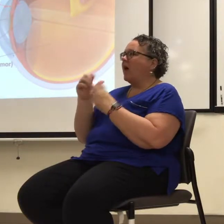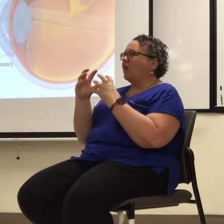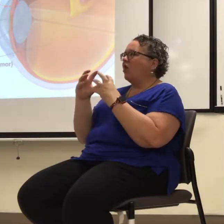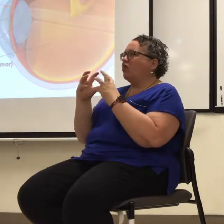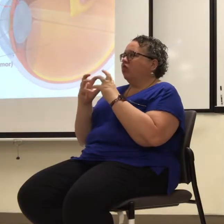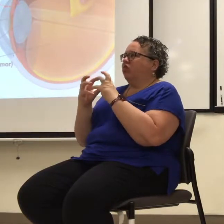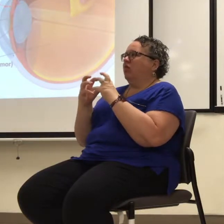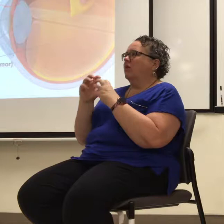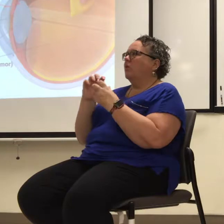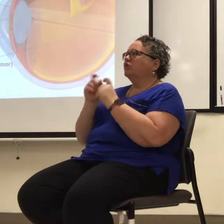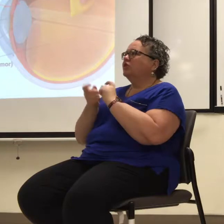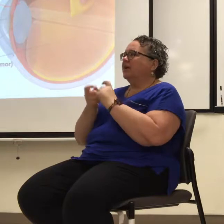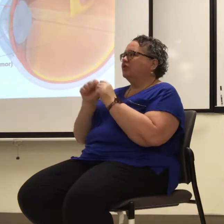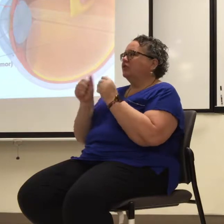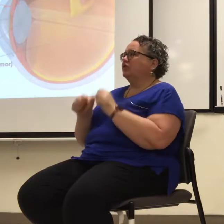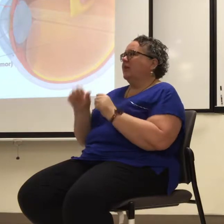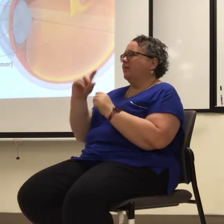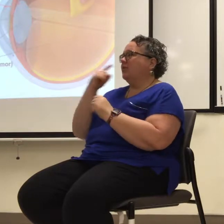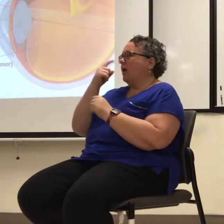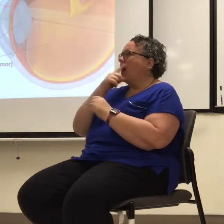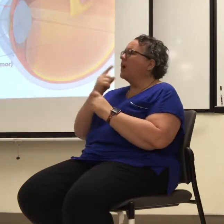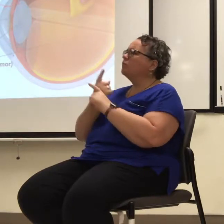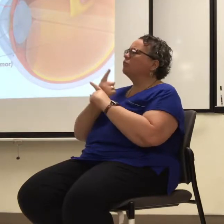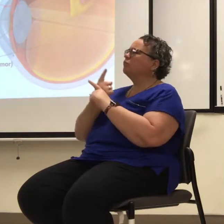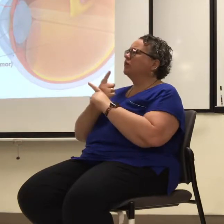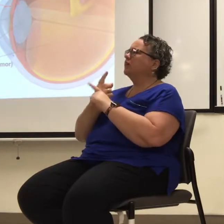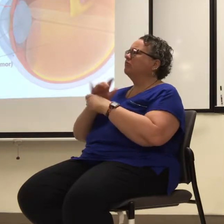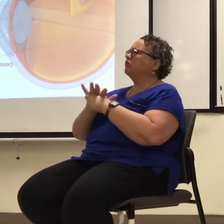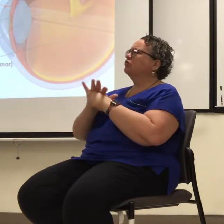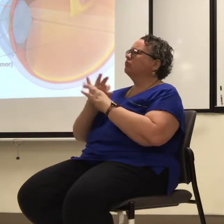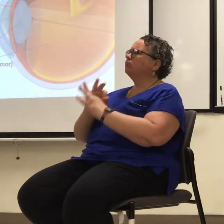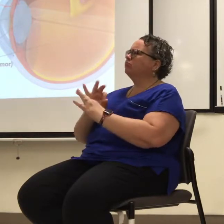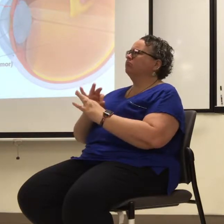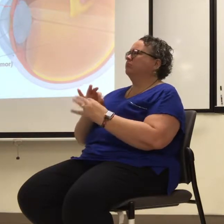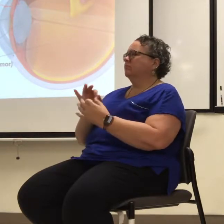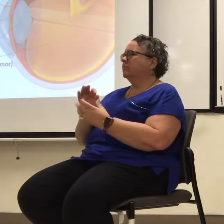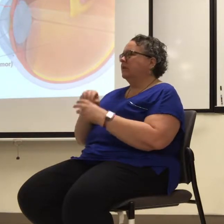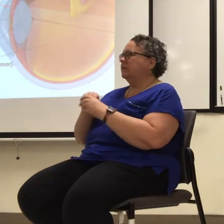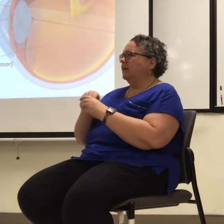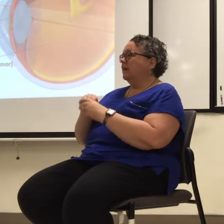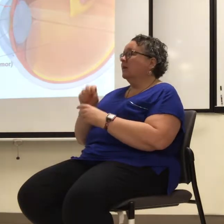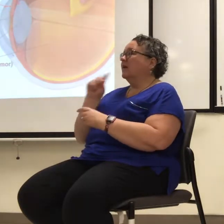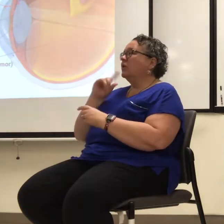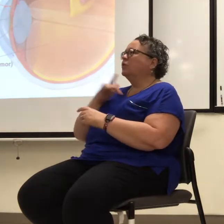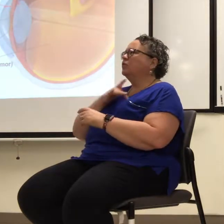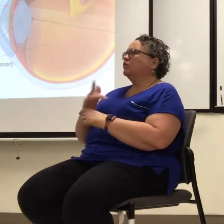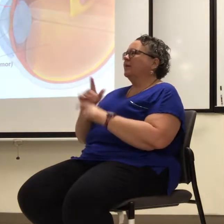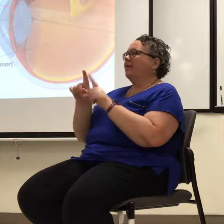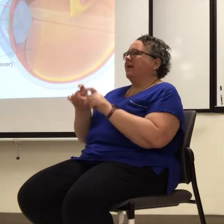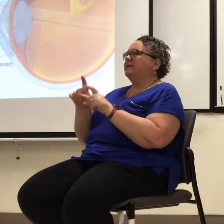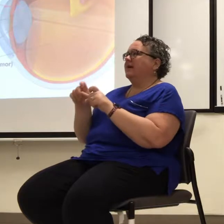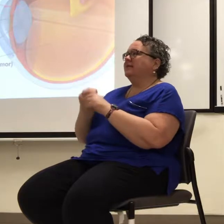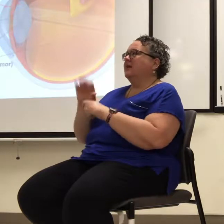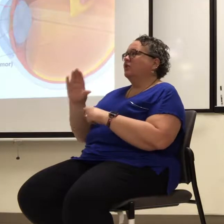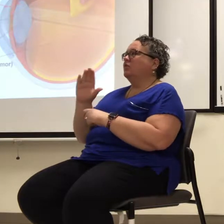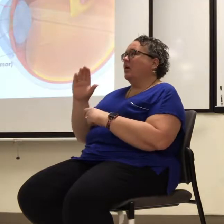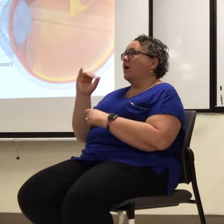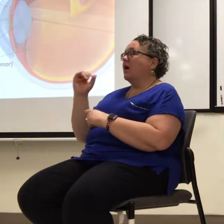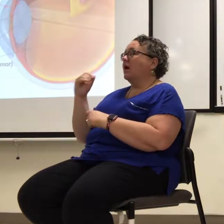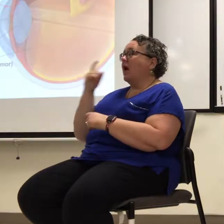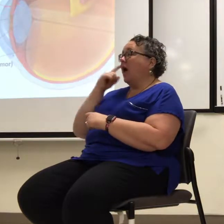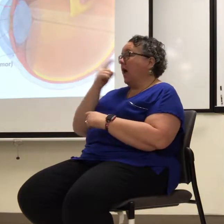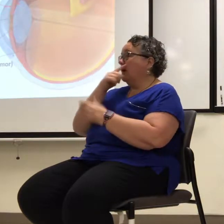deform the eyeball. You have an appropriate amount of pressure in there. Usually they test for that in the eye doctor. They put a little puff of